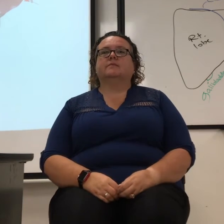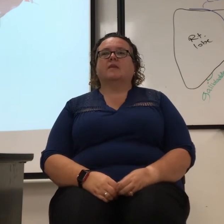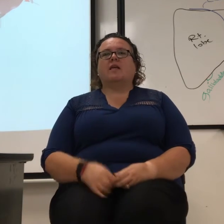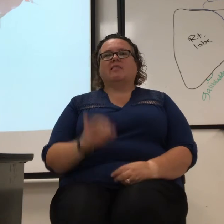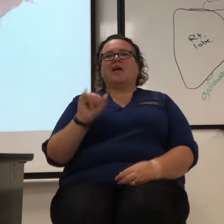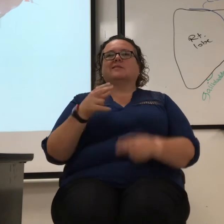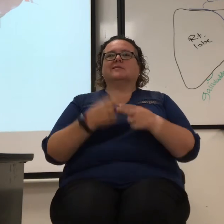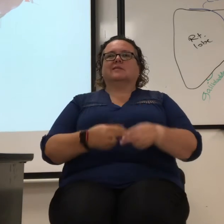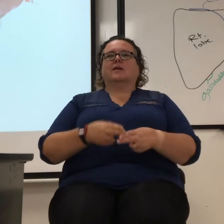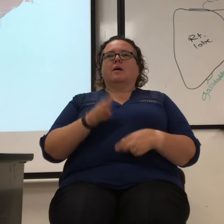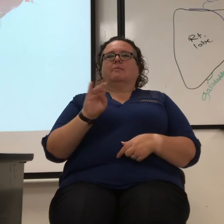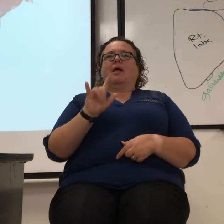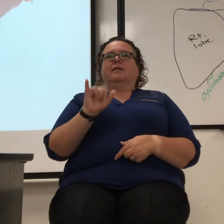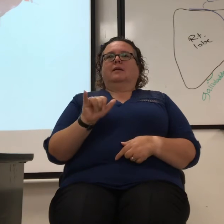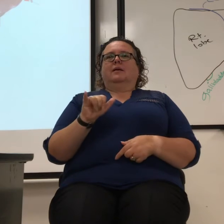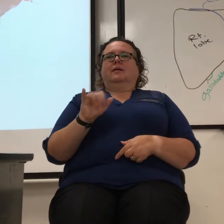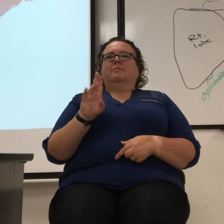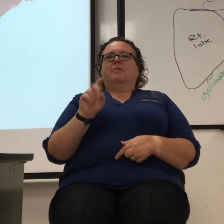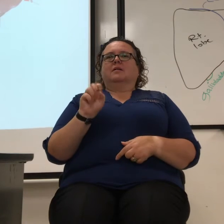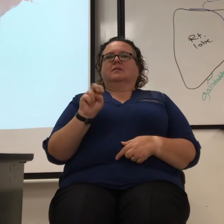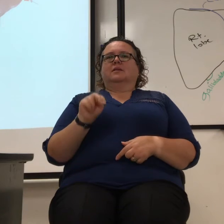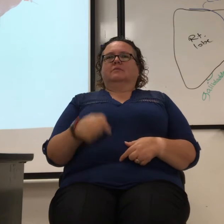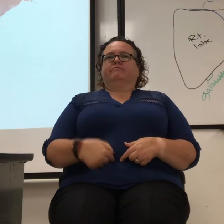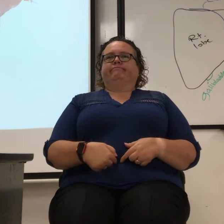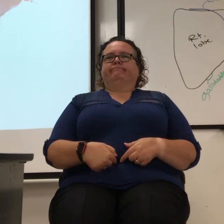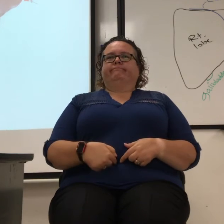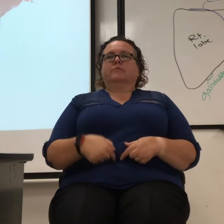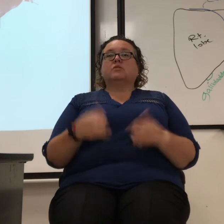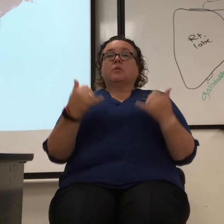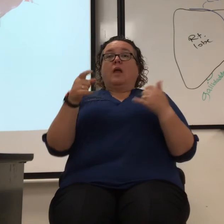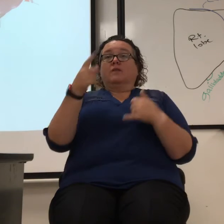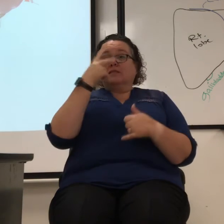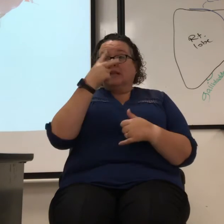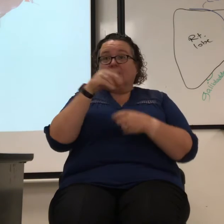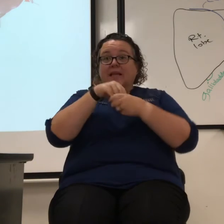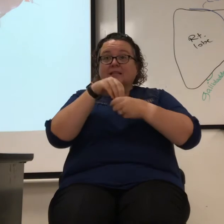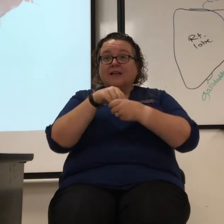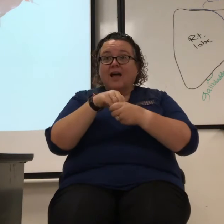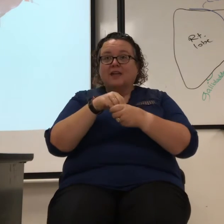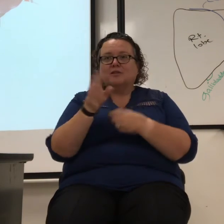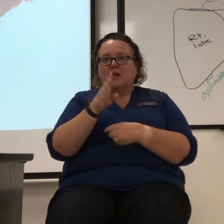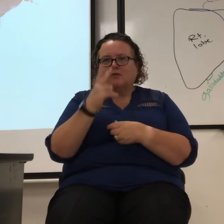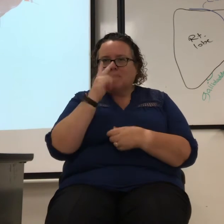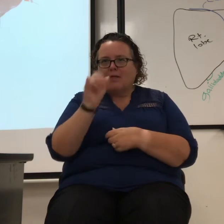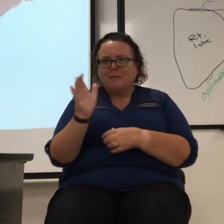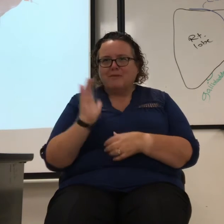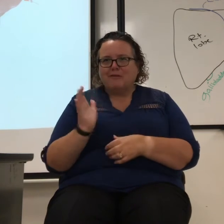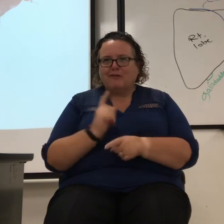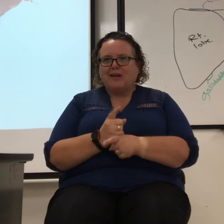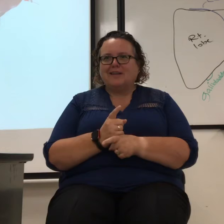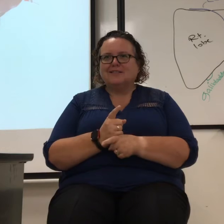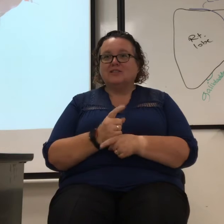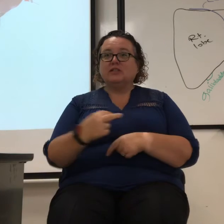button. Very good, so now you've seen the inside of your belly button, probably never saw that before.